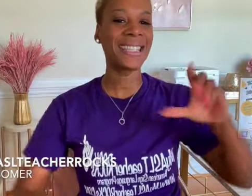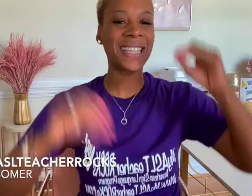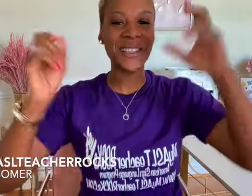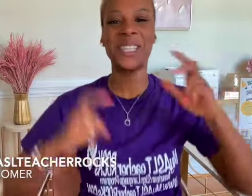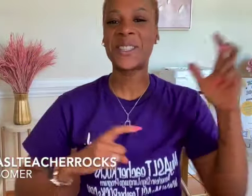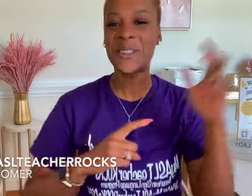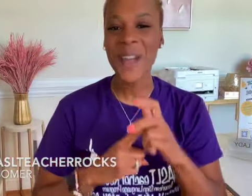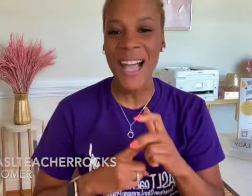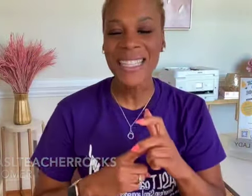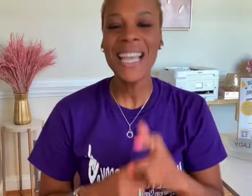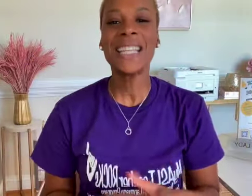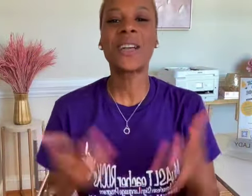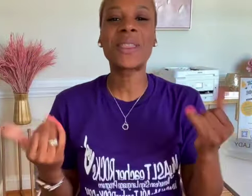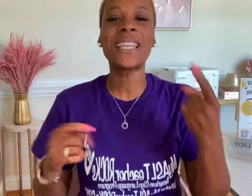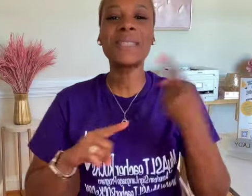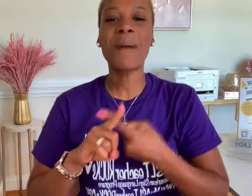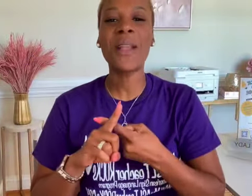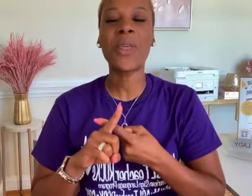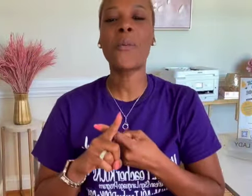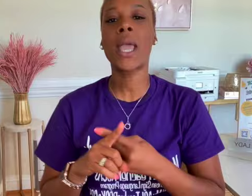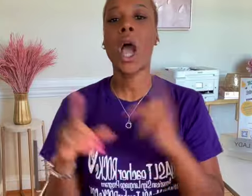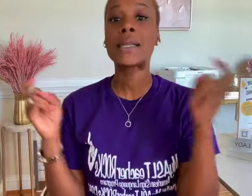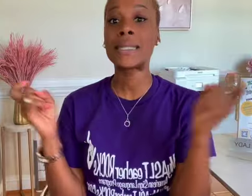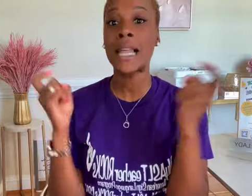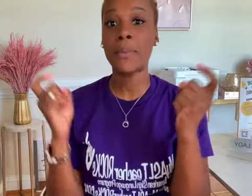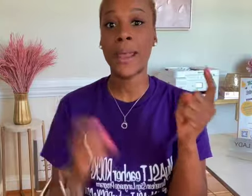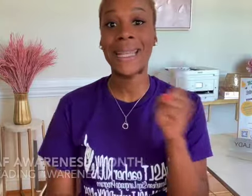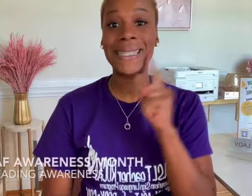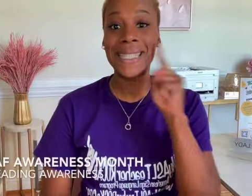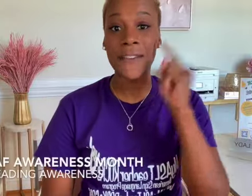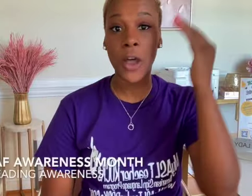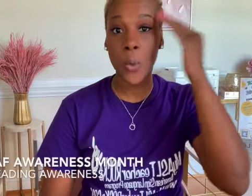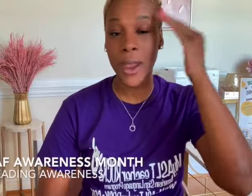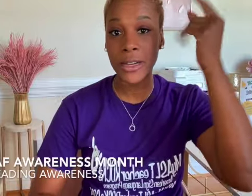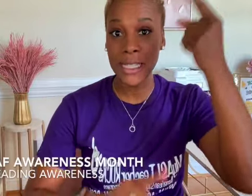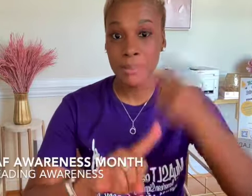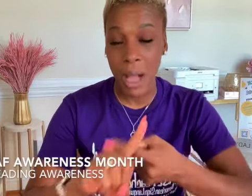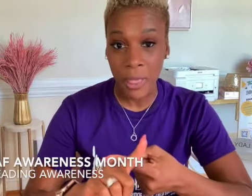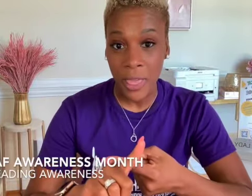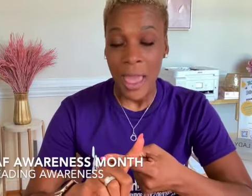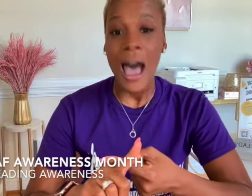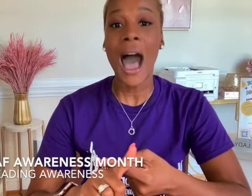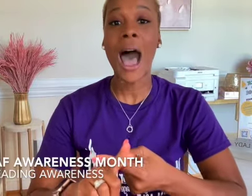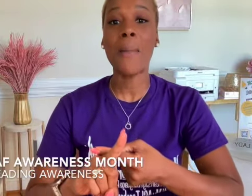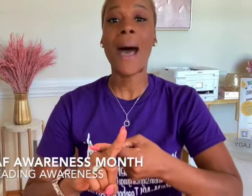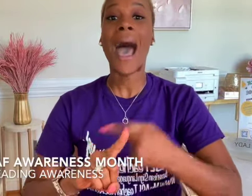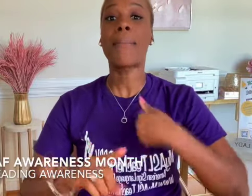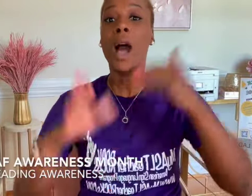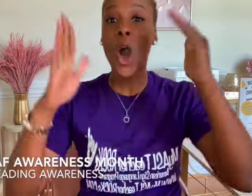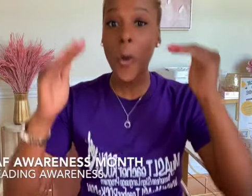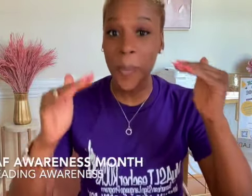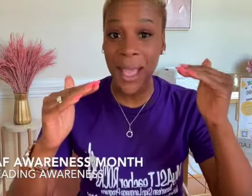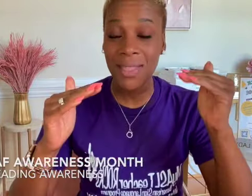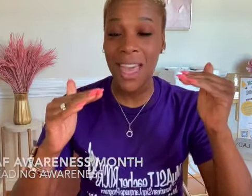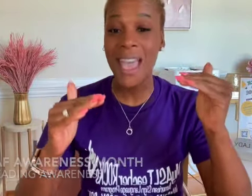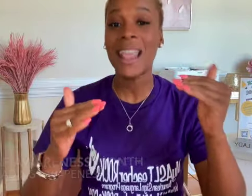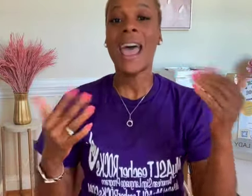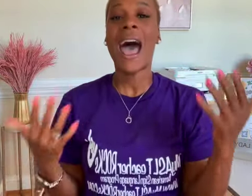ASL Teacher Rocks. So this month we are celebrating Deaf Awareness Month. I'm hoping that I